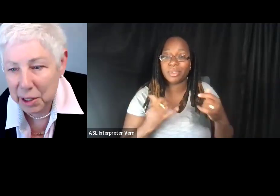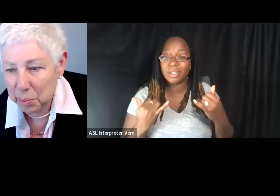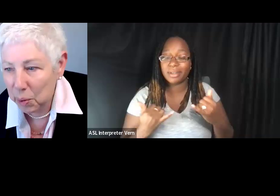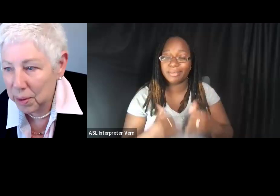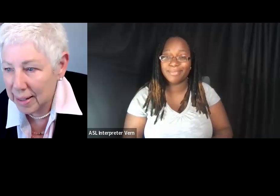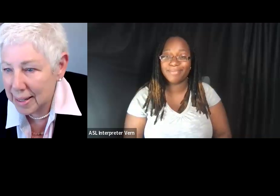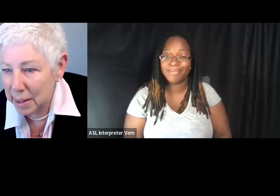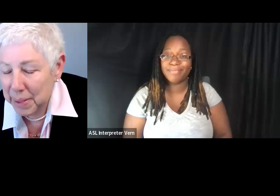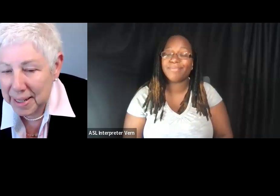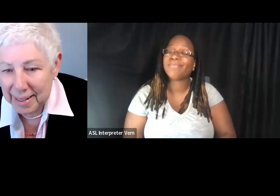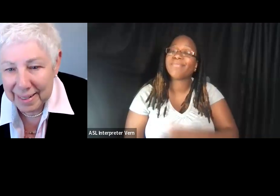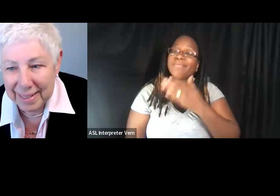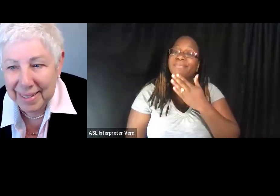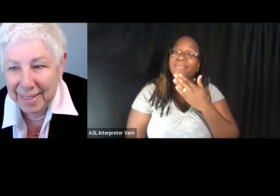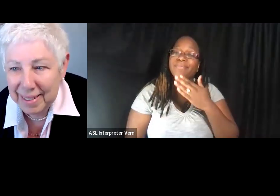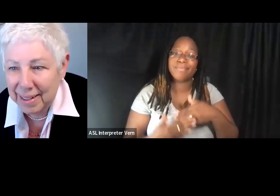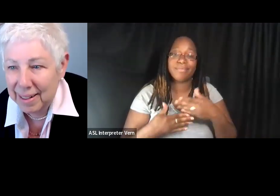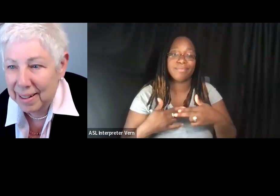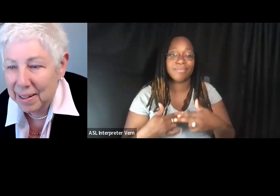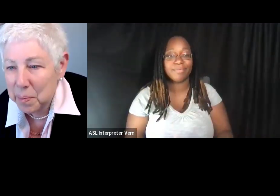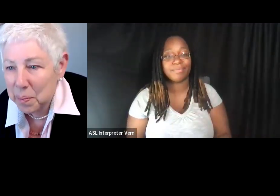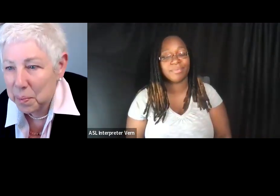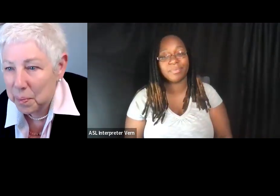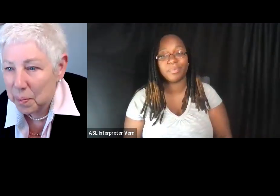Great, thank you both. Next slide, please.